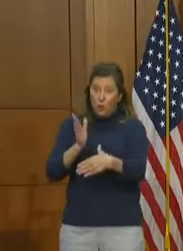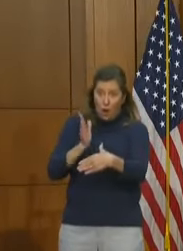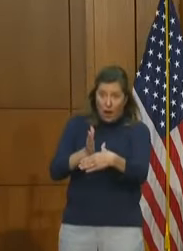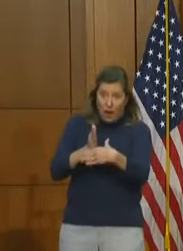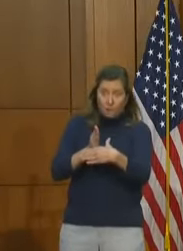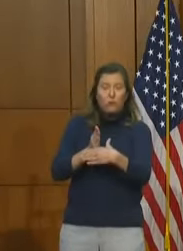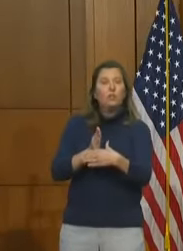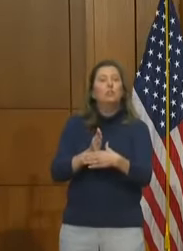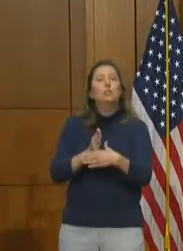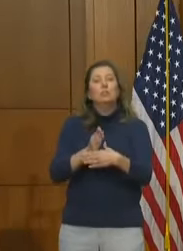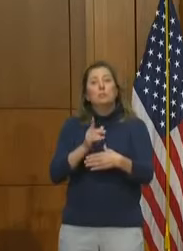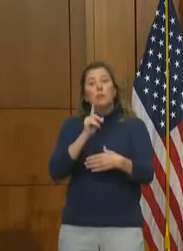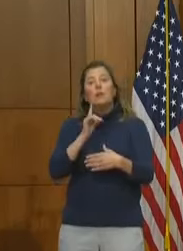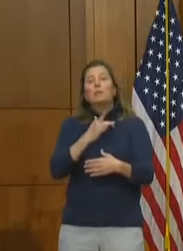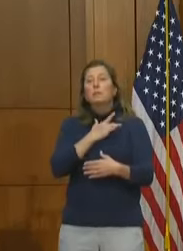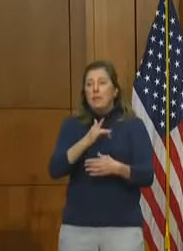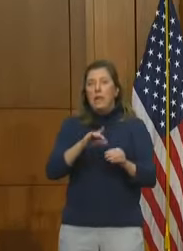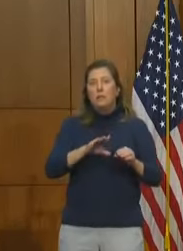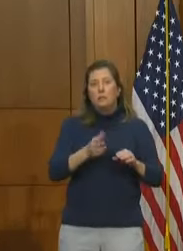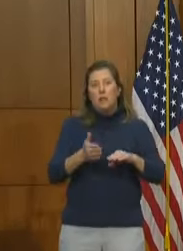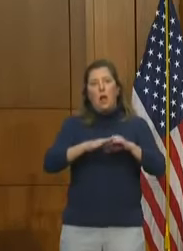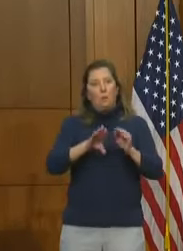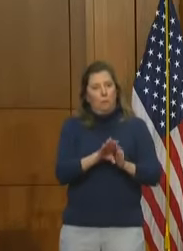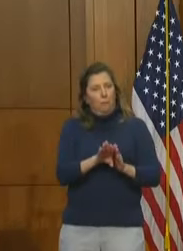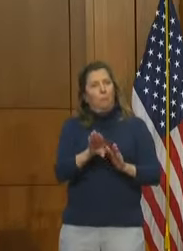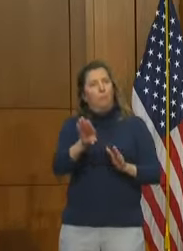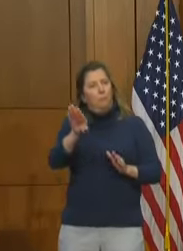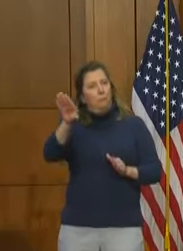have both largely been trending upward.